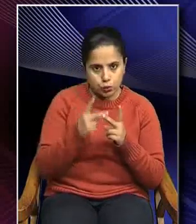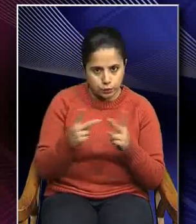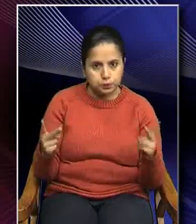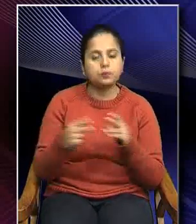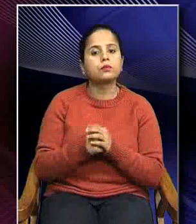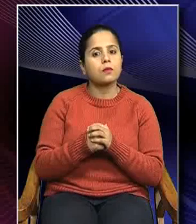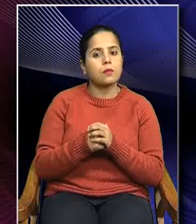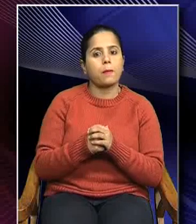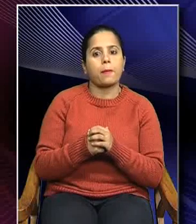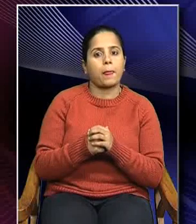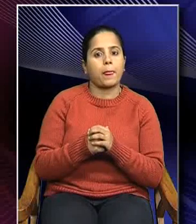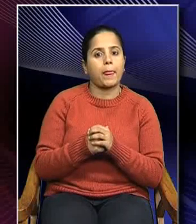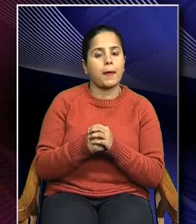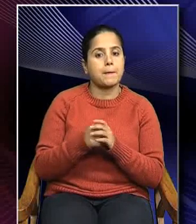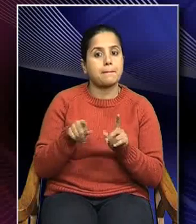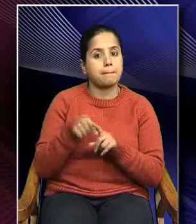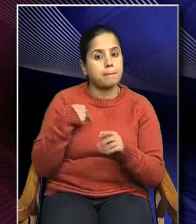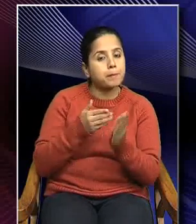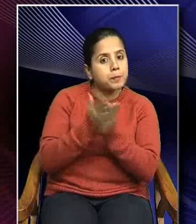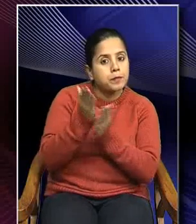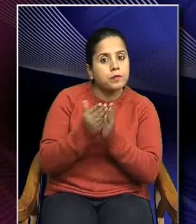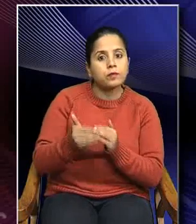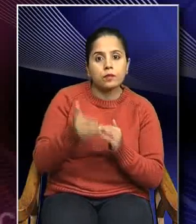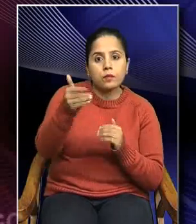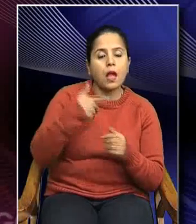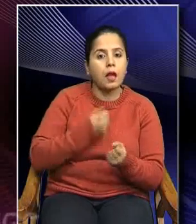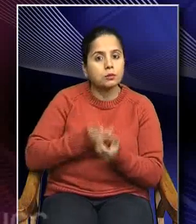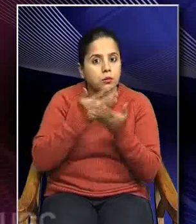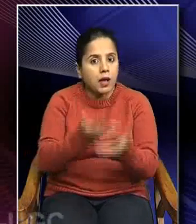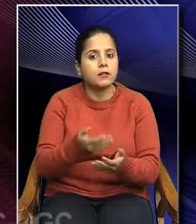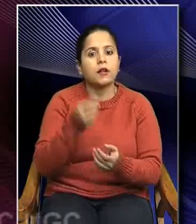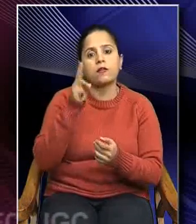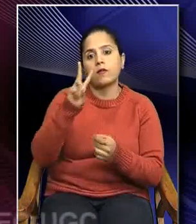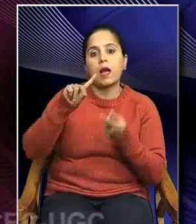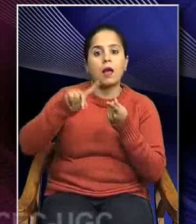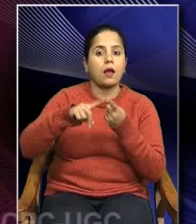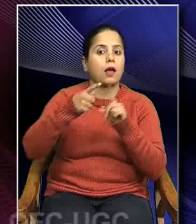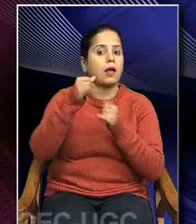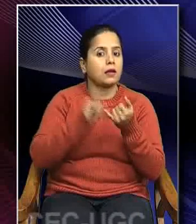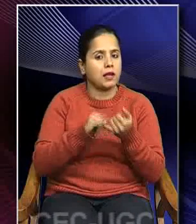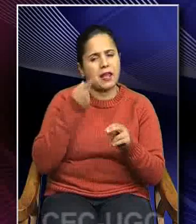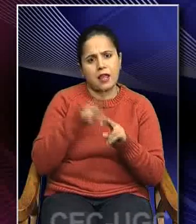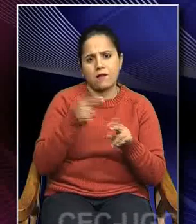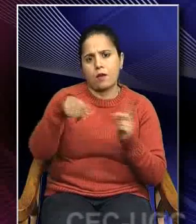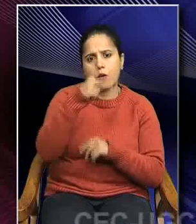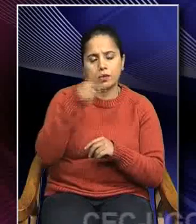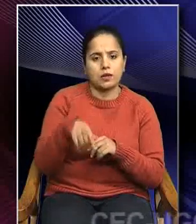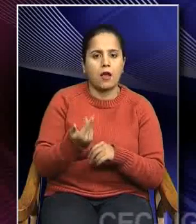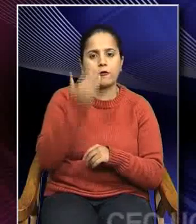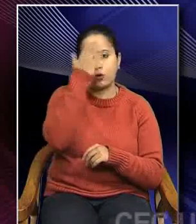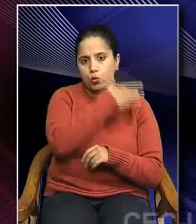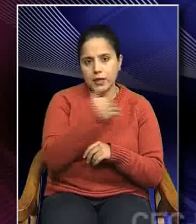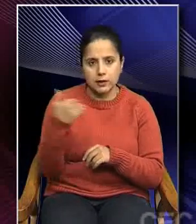and the way they are expressed in Vedas. But even if you see, say,